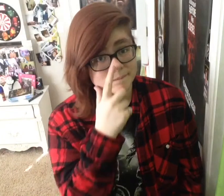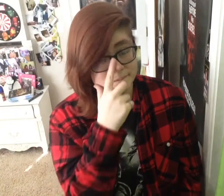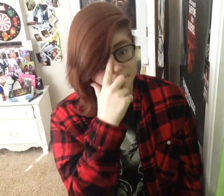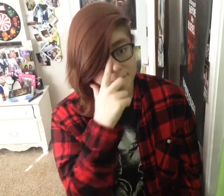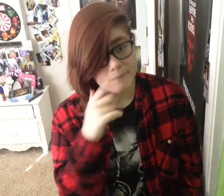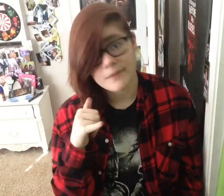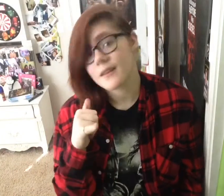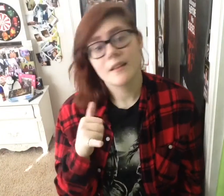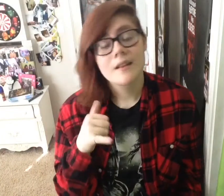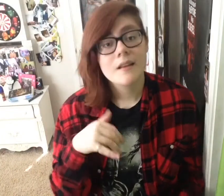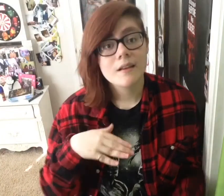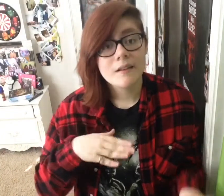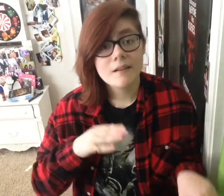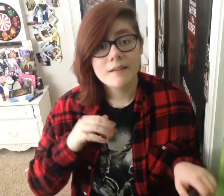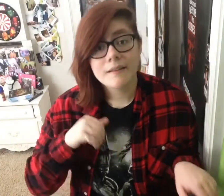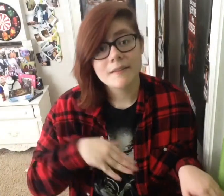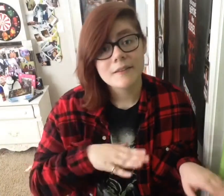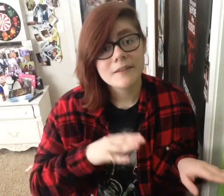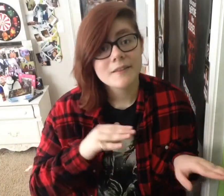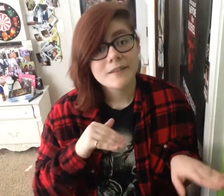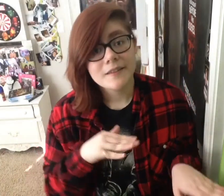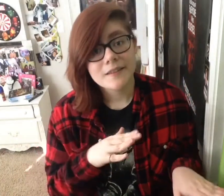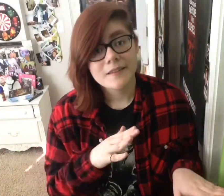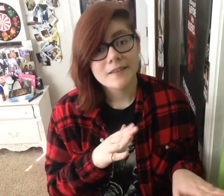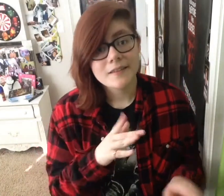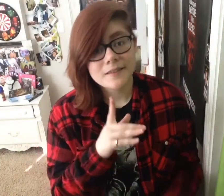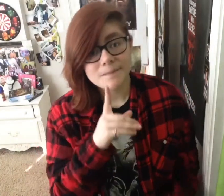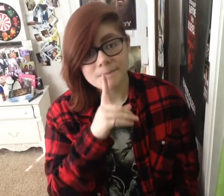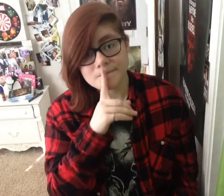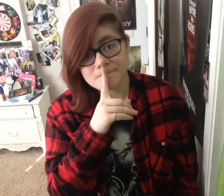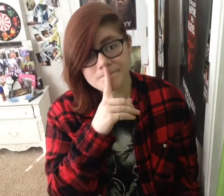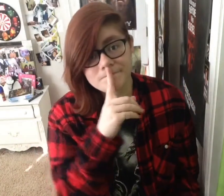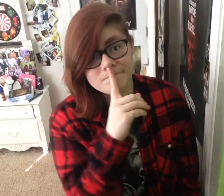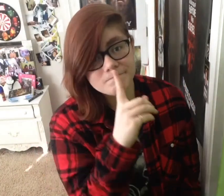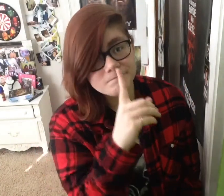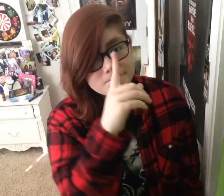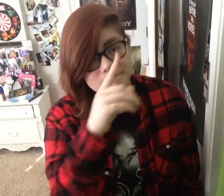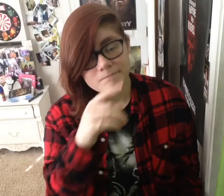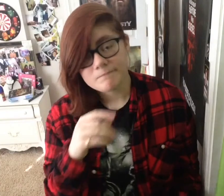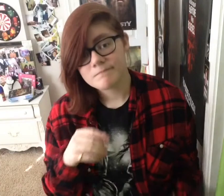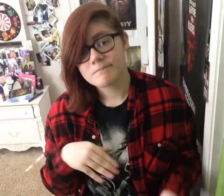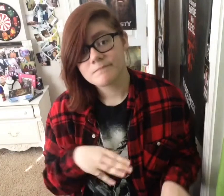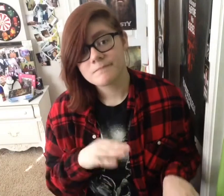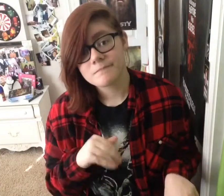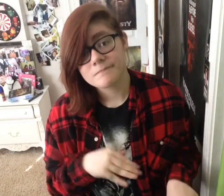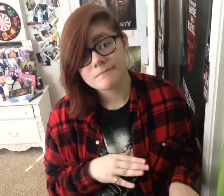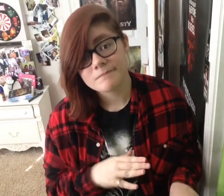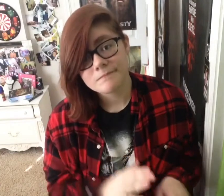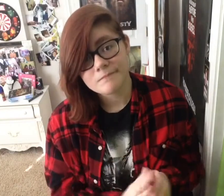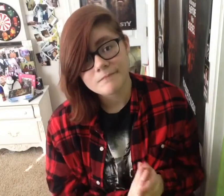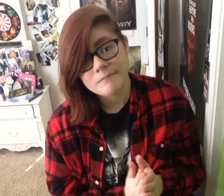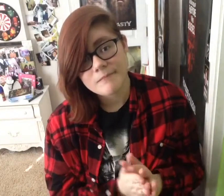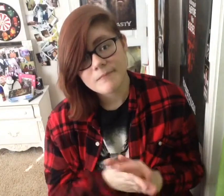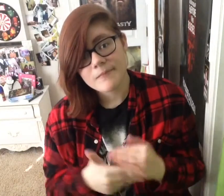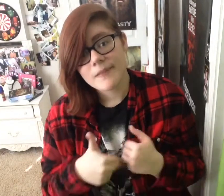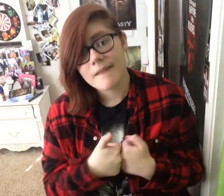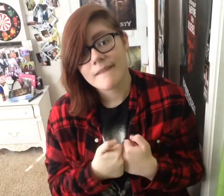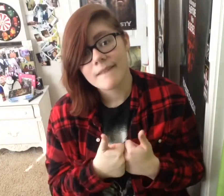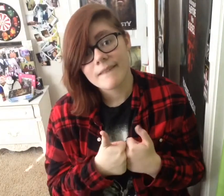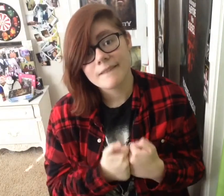Like a river flows, surely to the sea Darling,